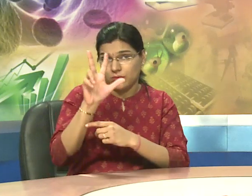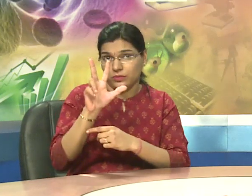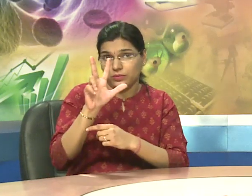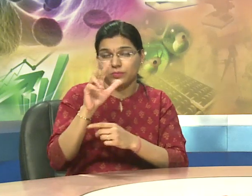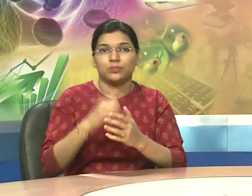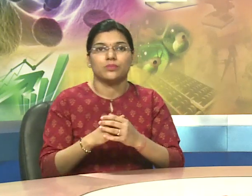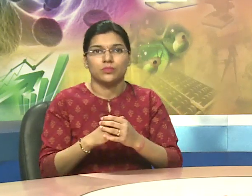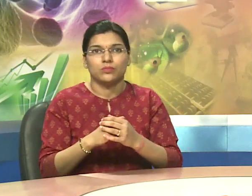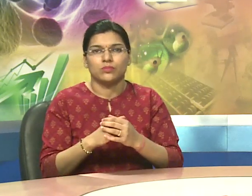Eighth word is